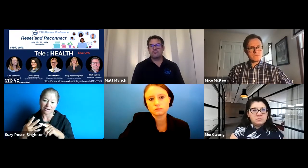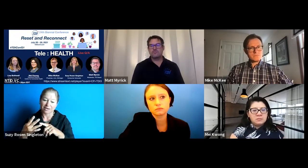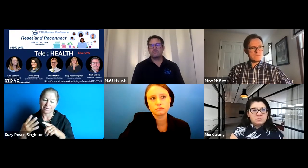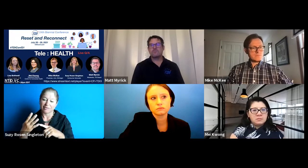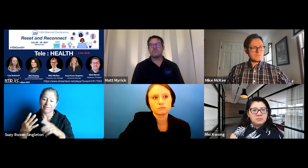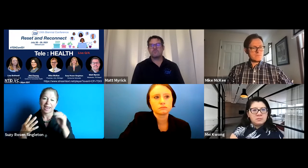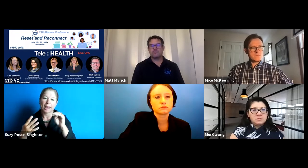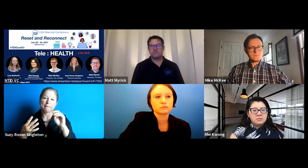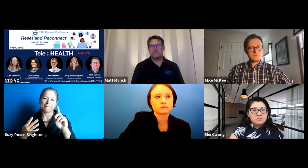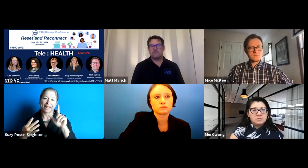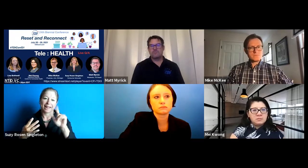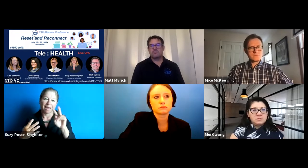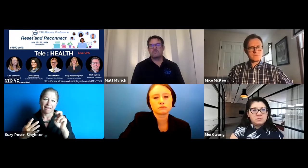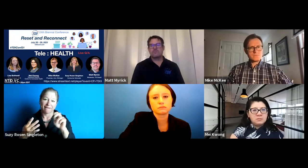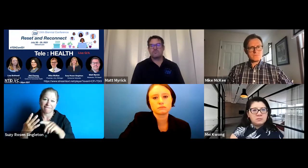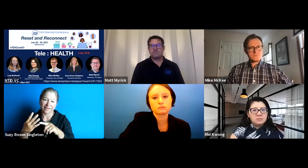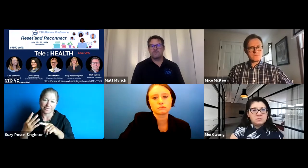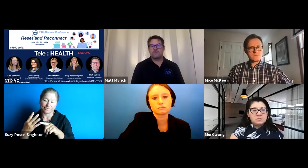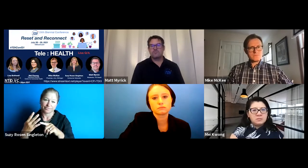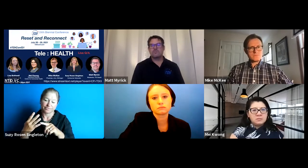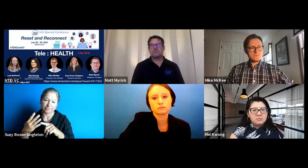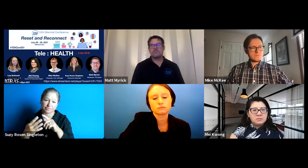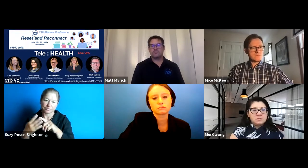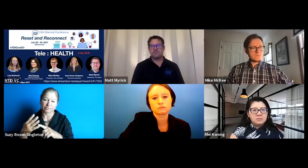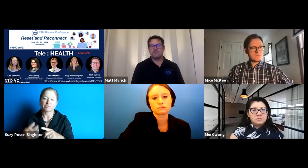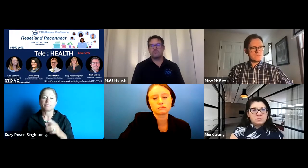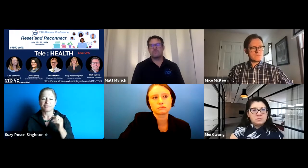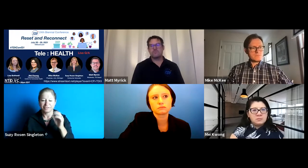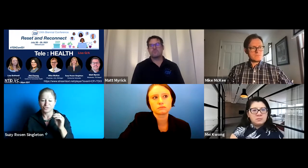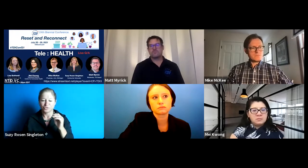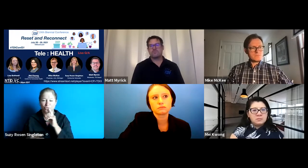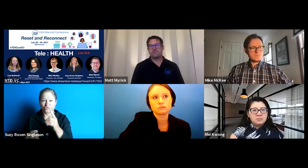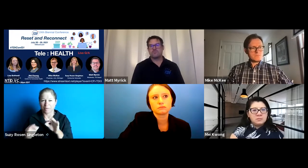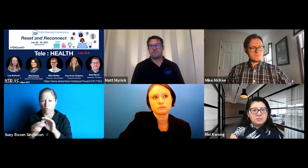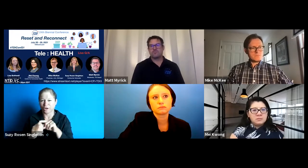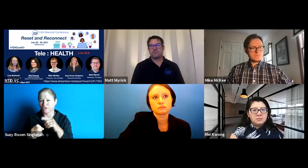Doc on Demand, and MD Live.